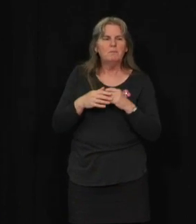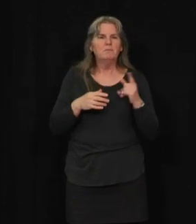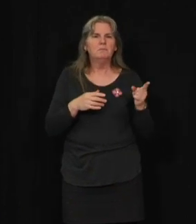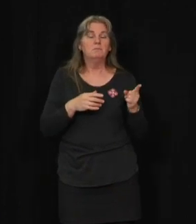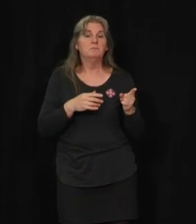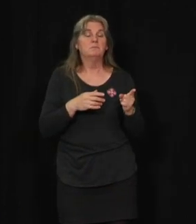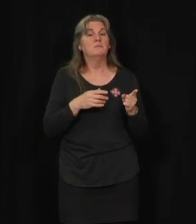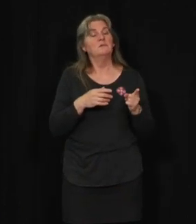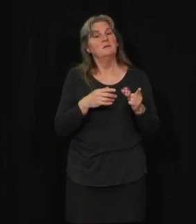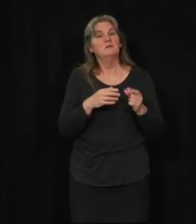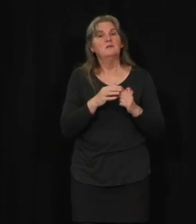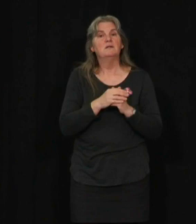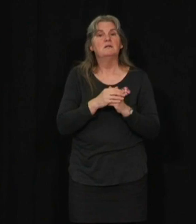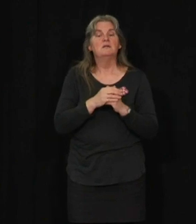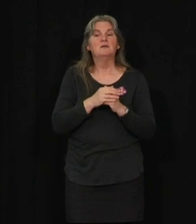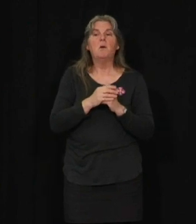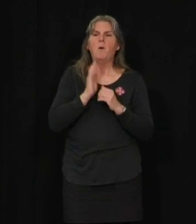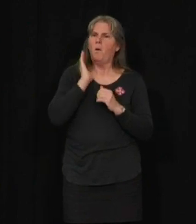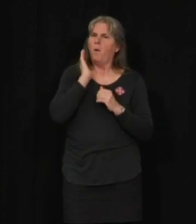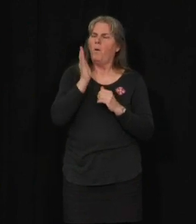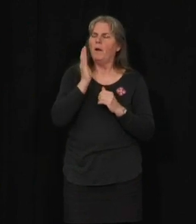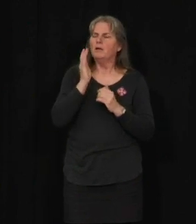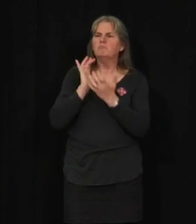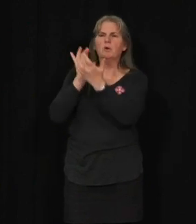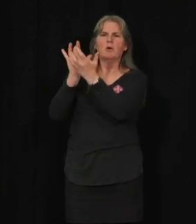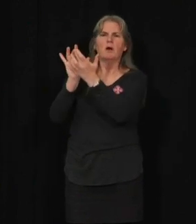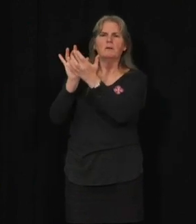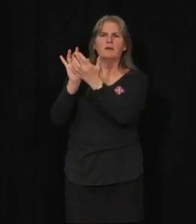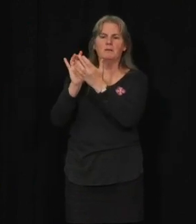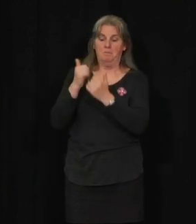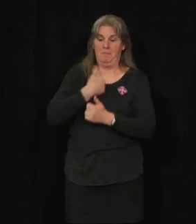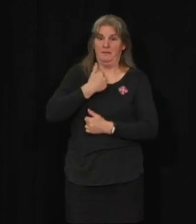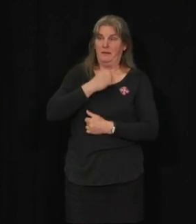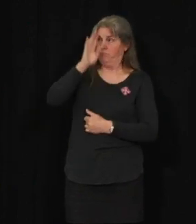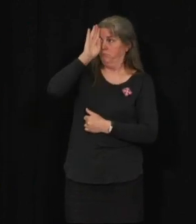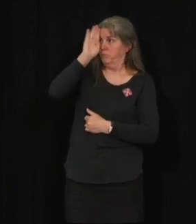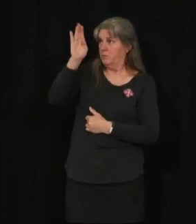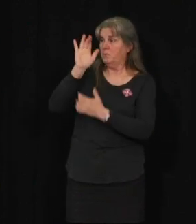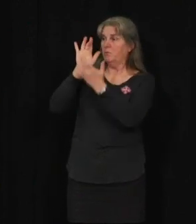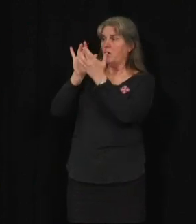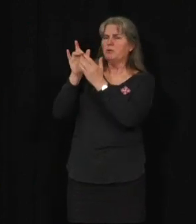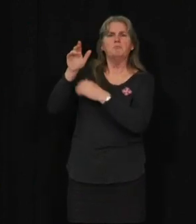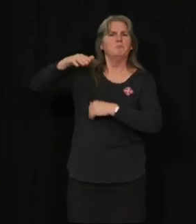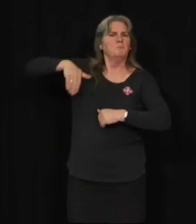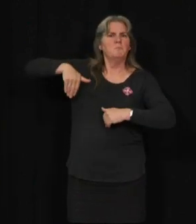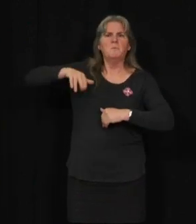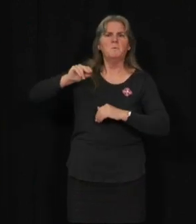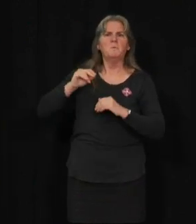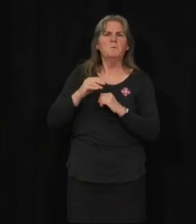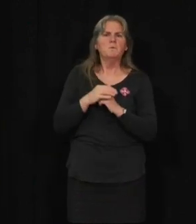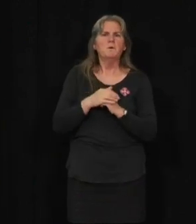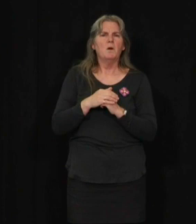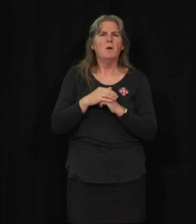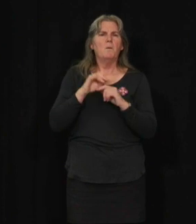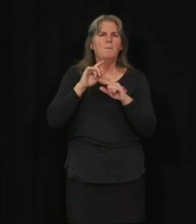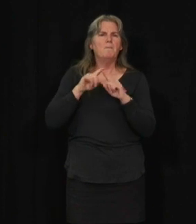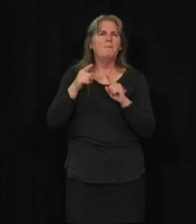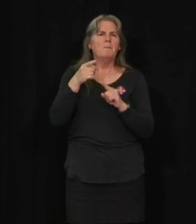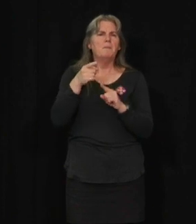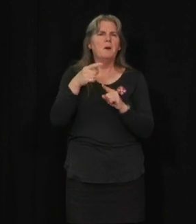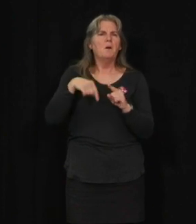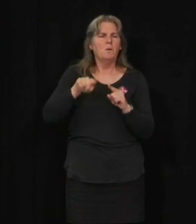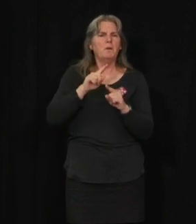Let's say that communications will be occurring. I haven't had my own communication with Condor, but definitely we will